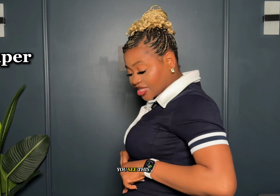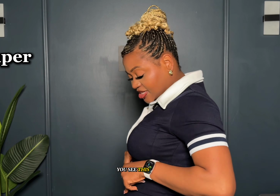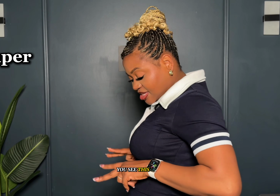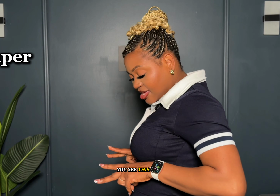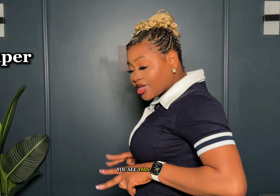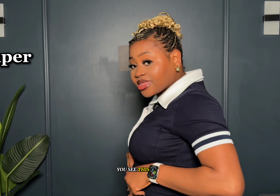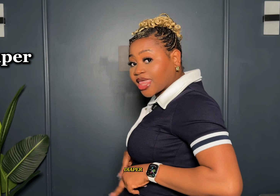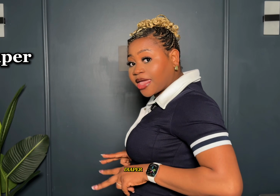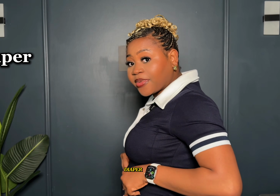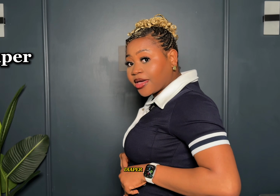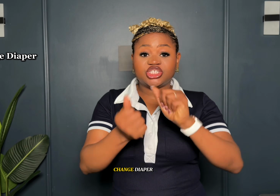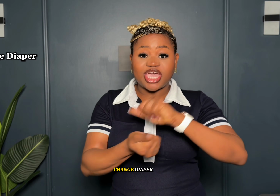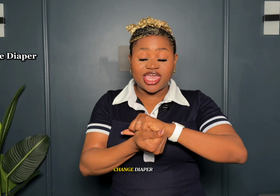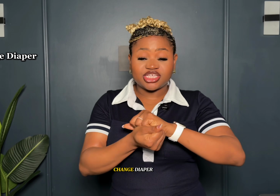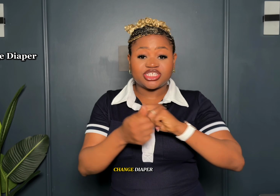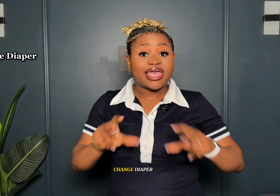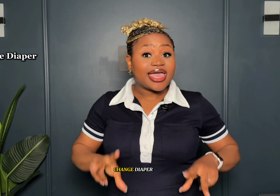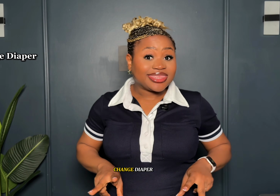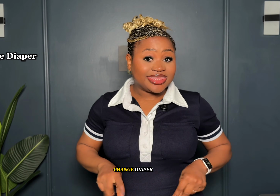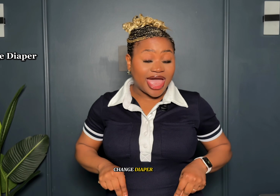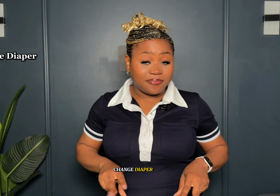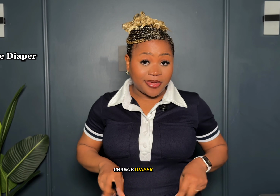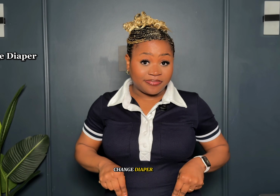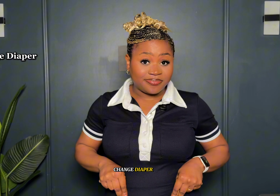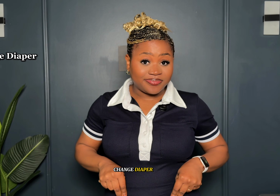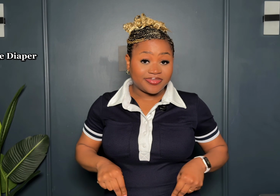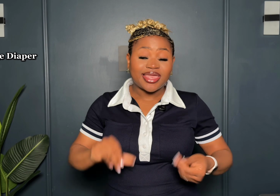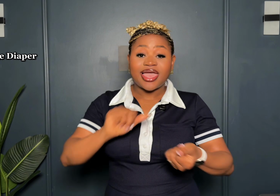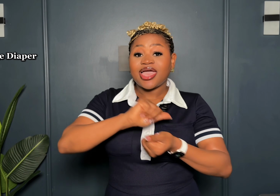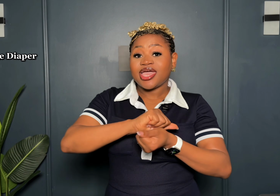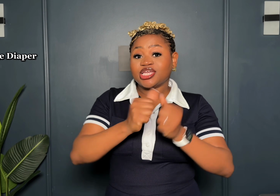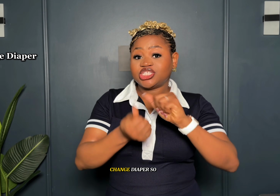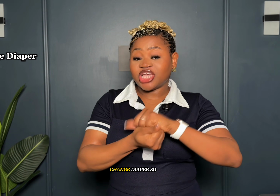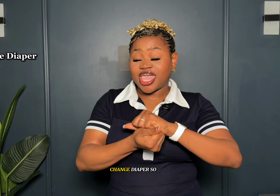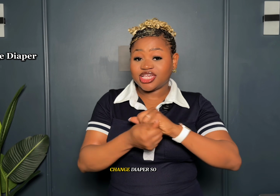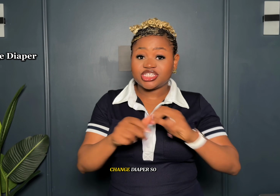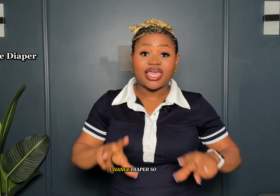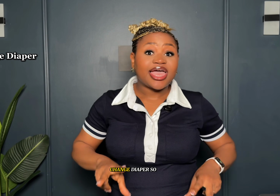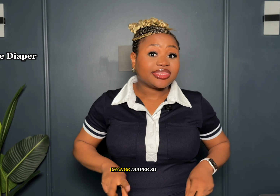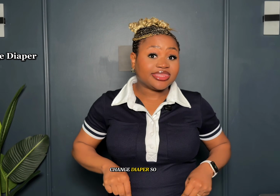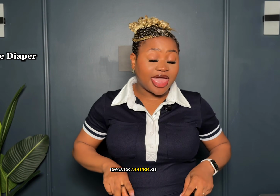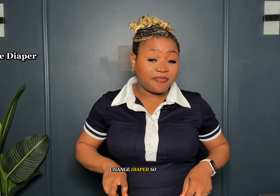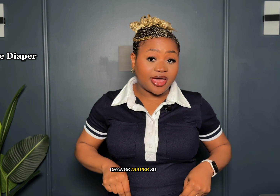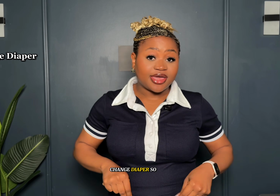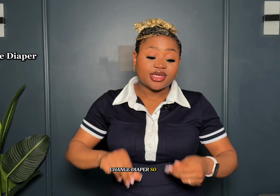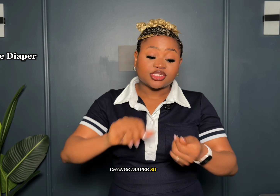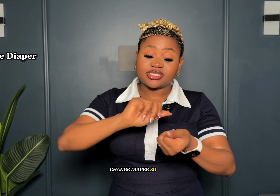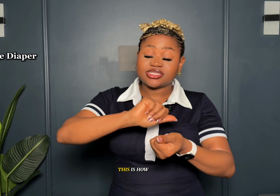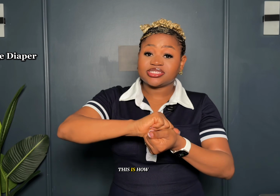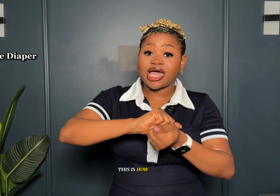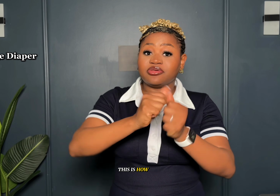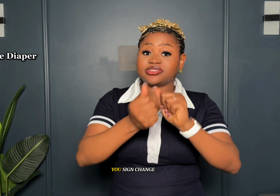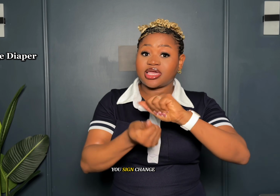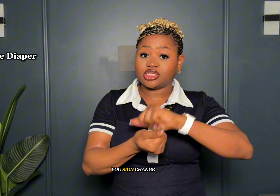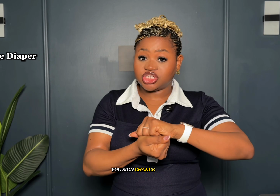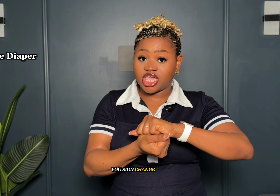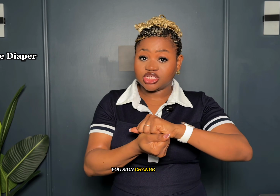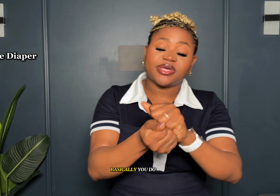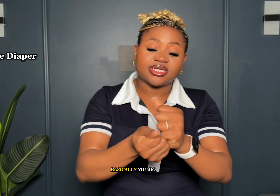this? Diaper. Change diaper. Change diaper. So this is how you sign change. Basically,